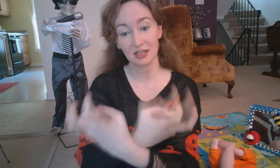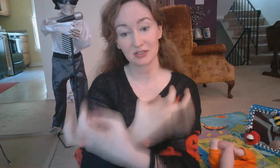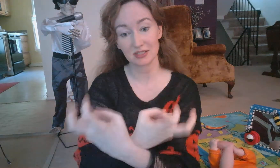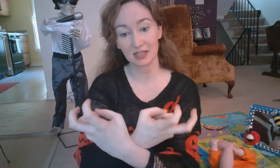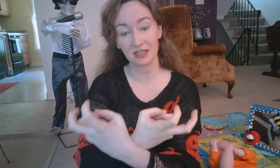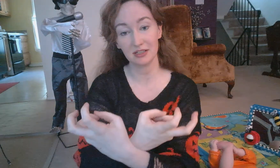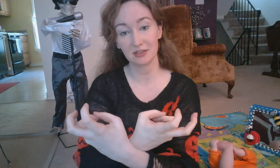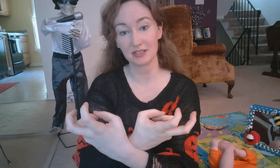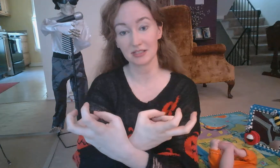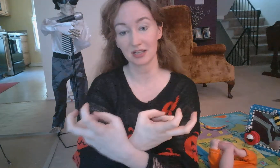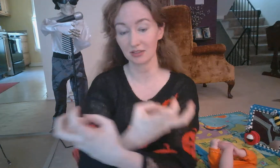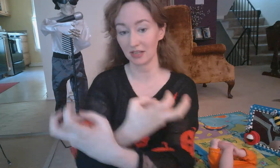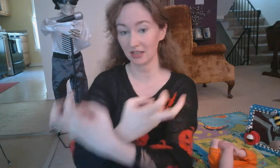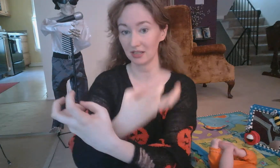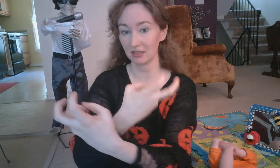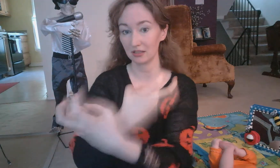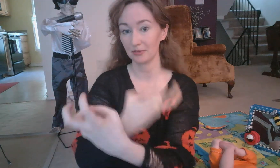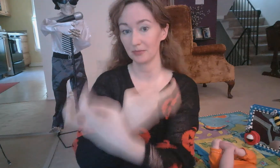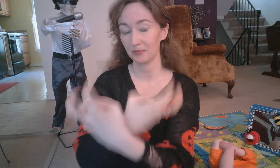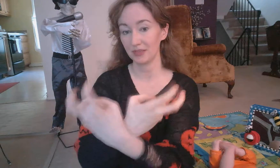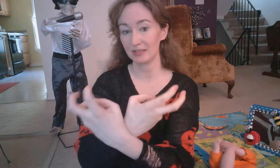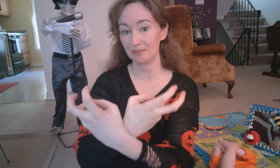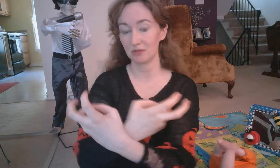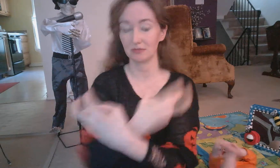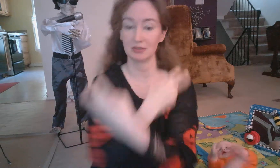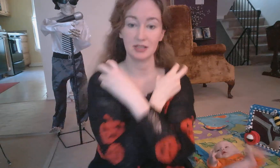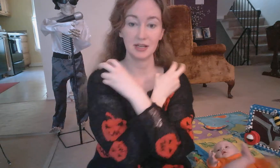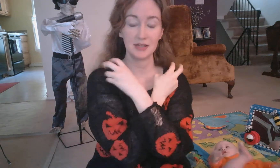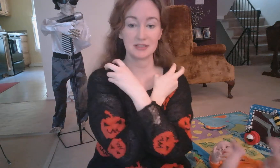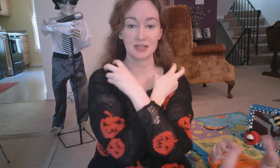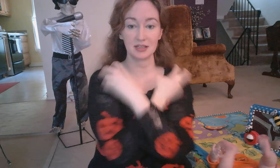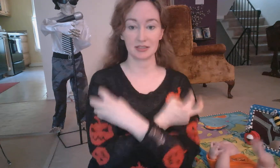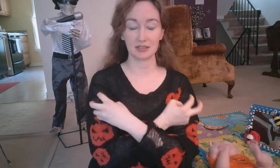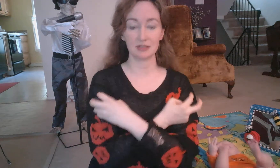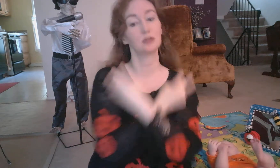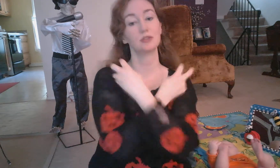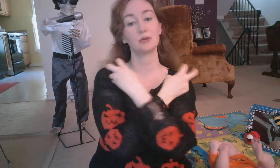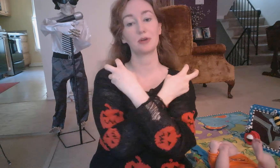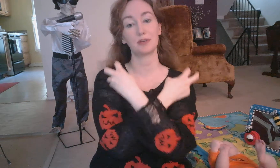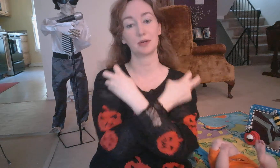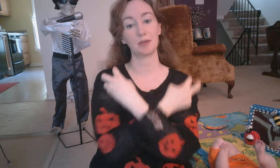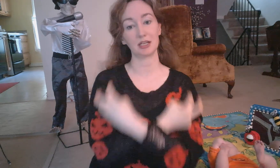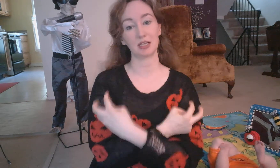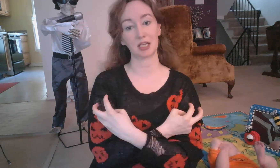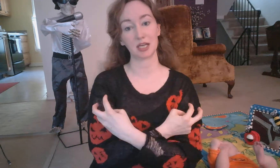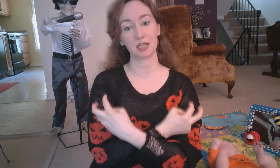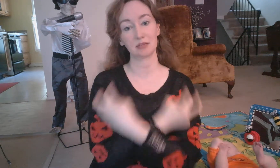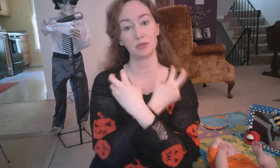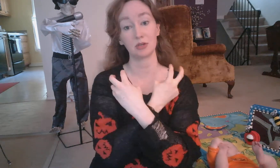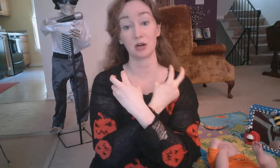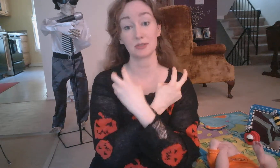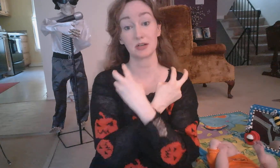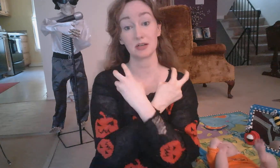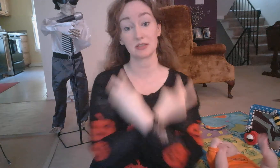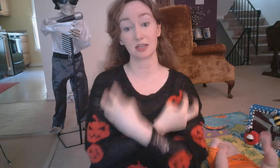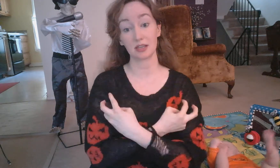you just kind of hit your wrists together like that. That's bone. And then skeleton, you do it over your body like that with your arms crossed like that.